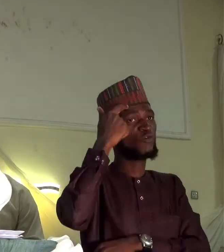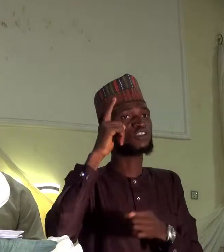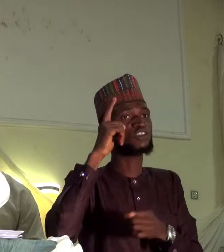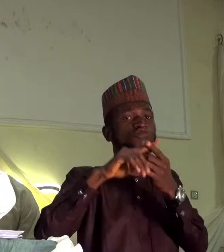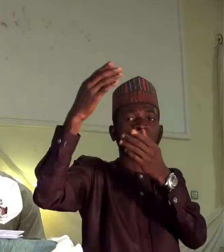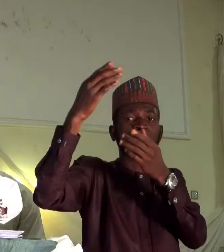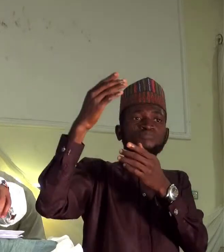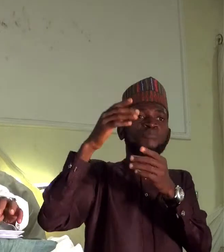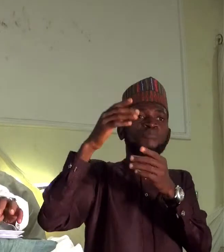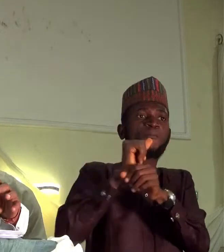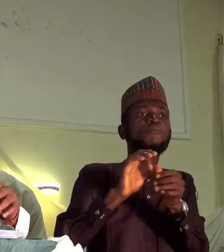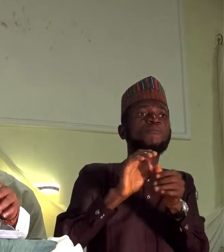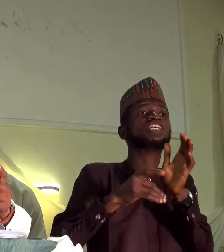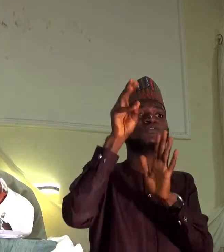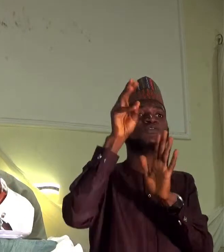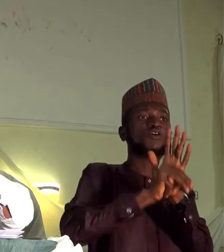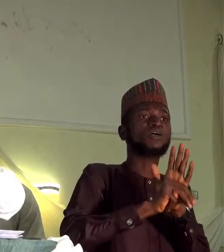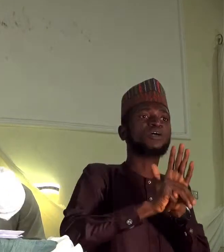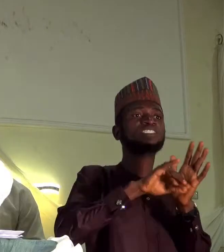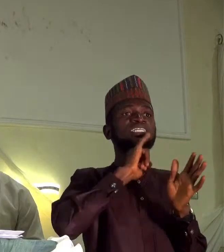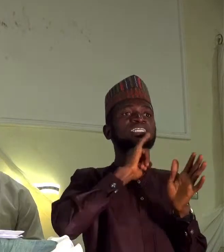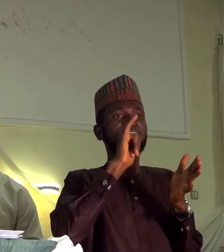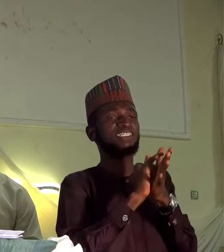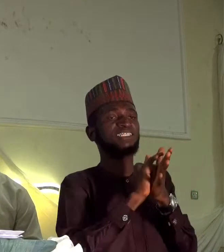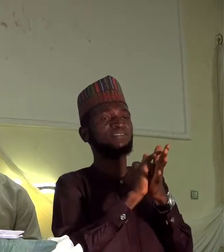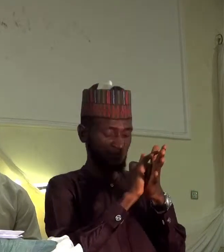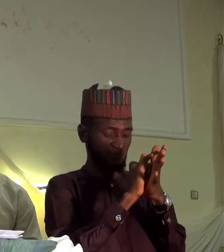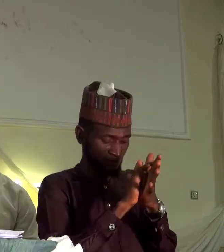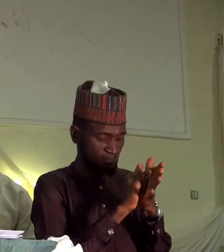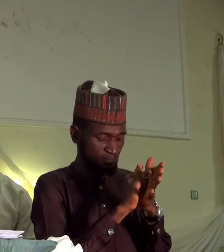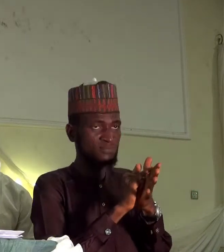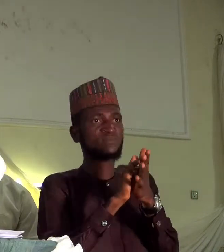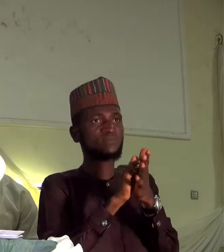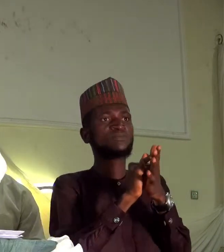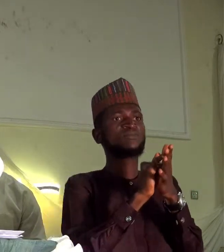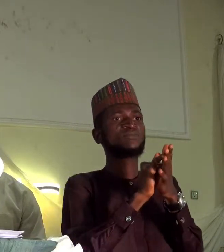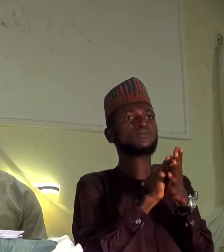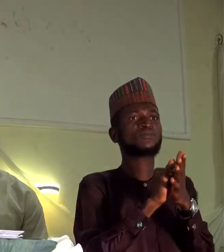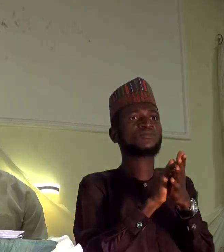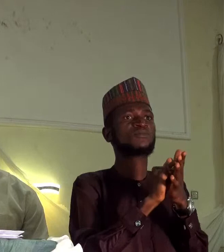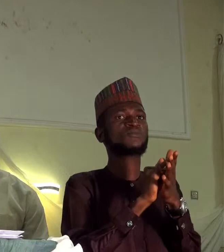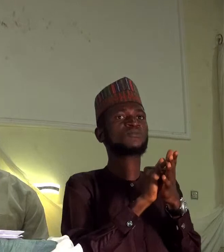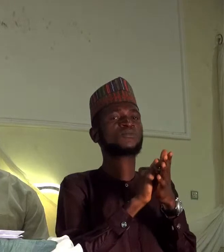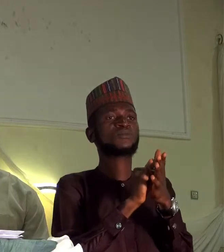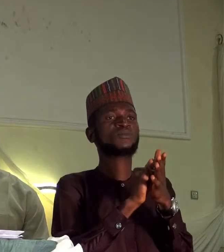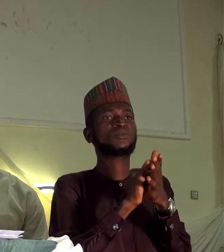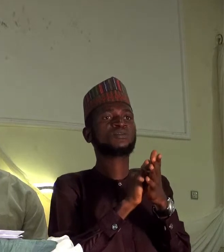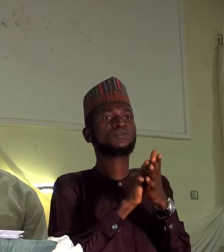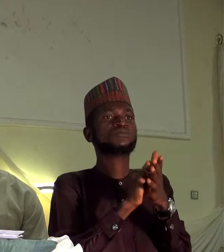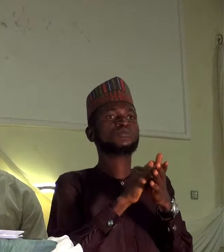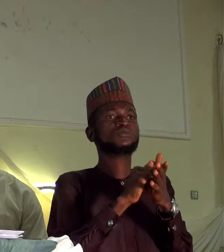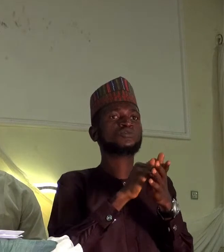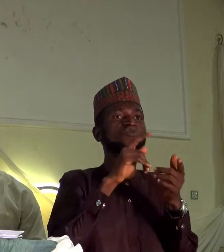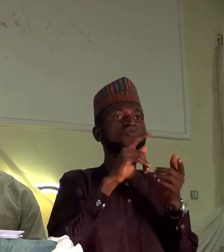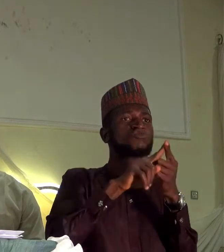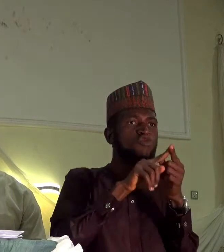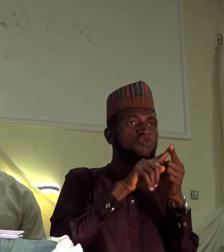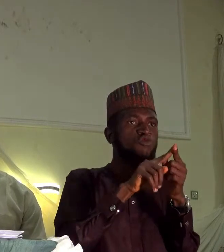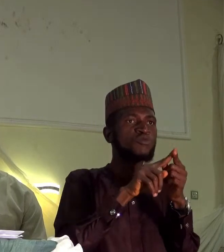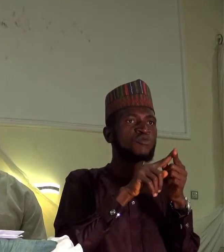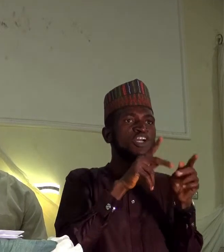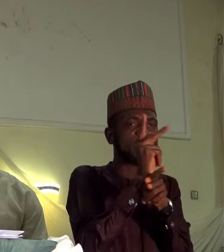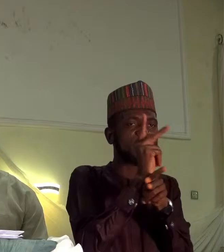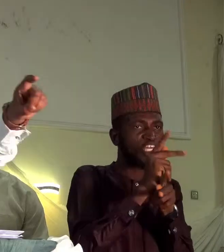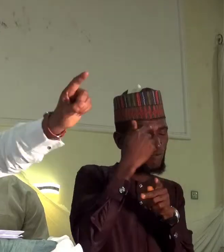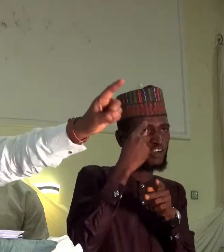ba ilu, o na a good governance system is defined by its relationship to some key prerequisites. Wọ́n sọ fún anu